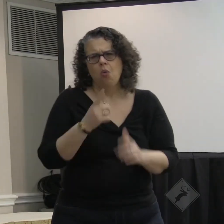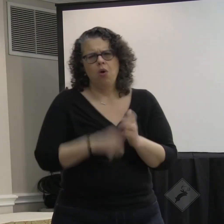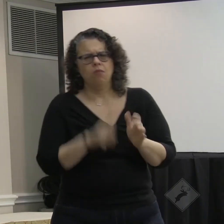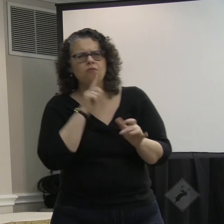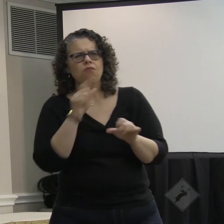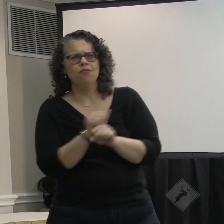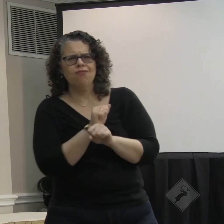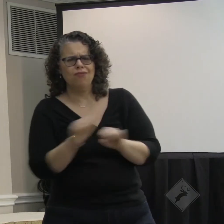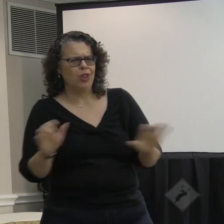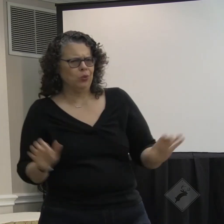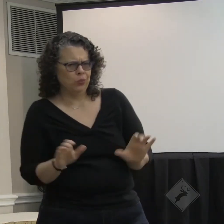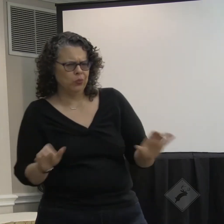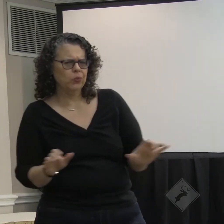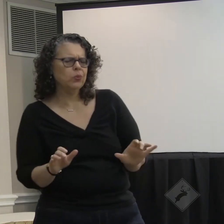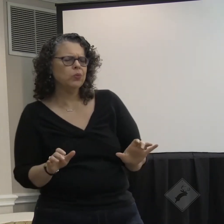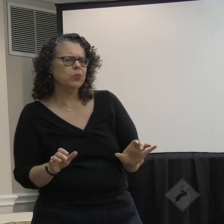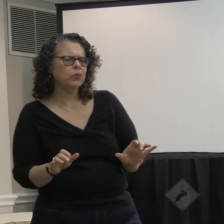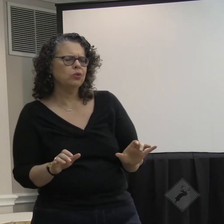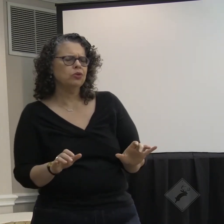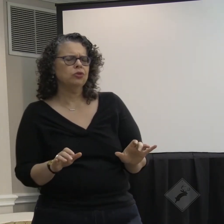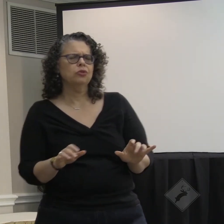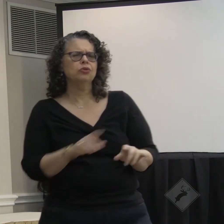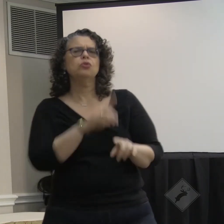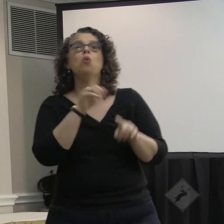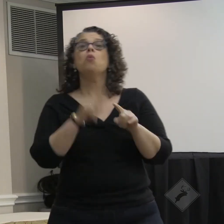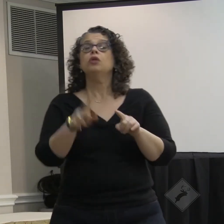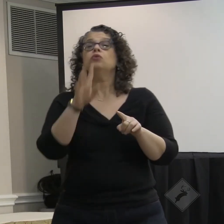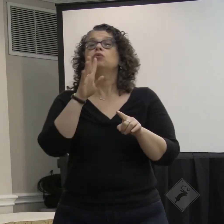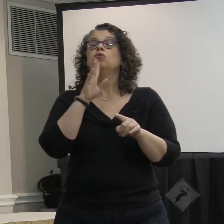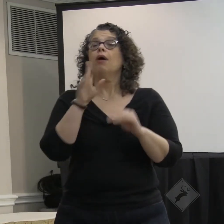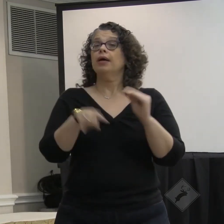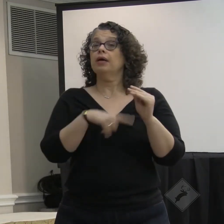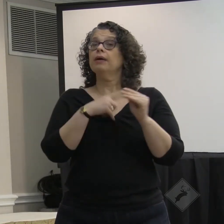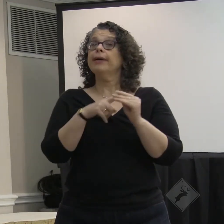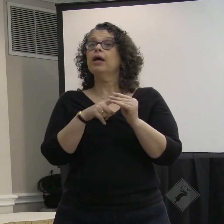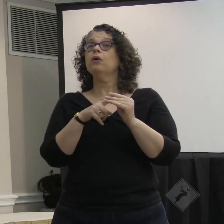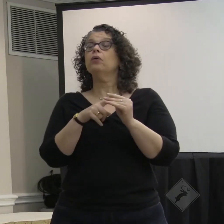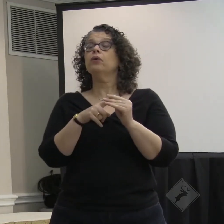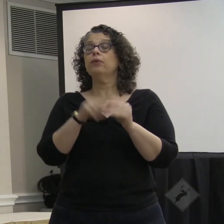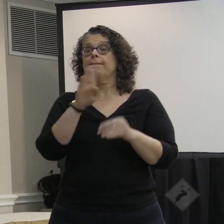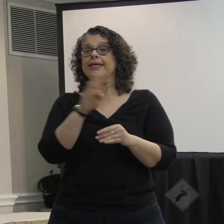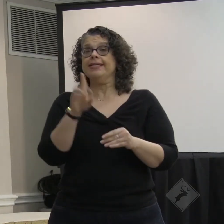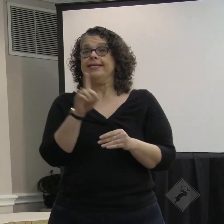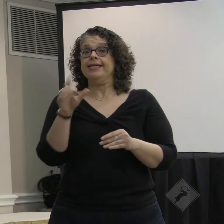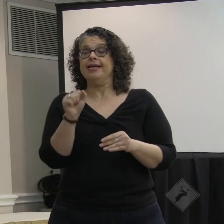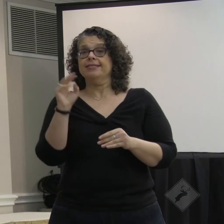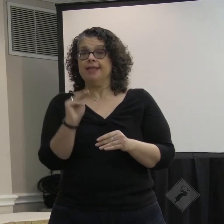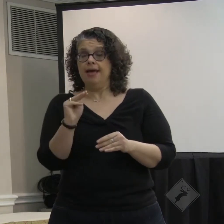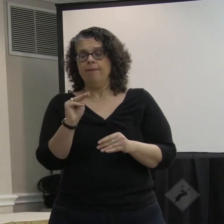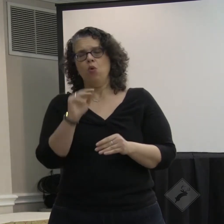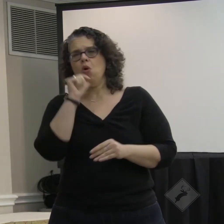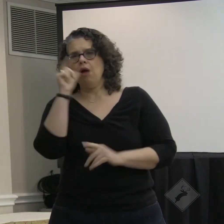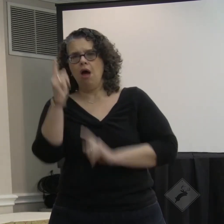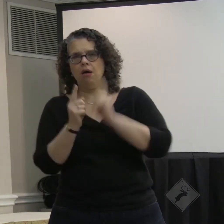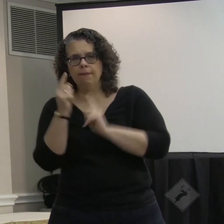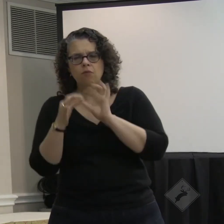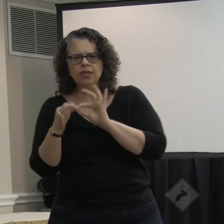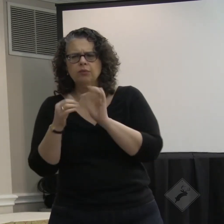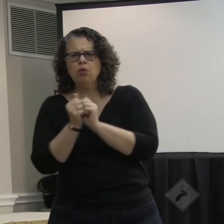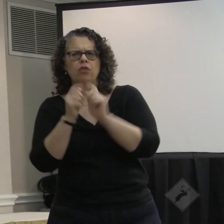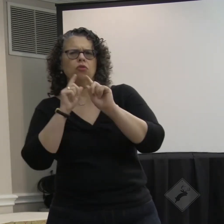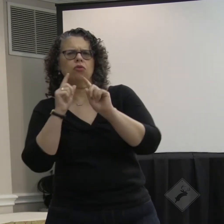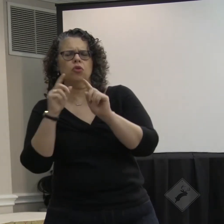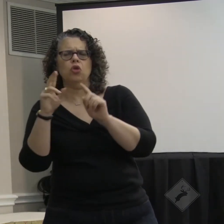do. So keep that in mind when you're talking about BDSM or non-monogamy to any kind of